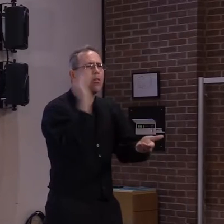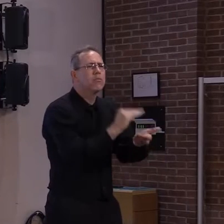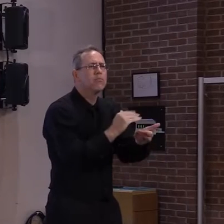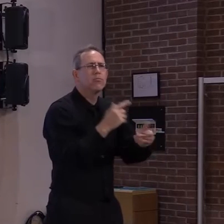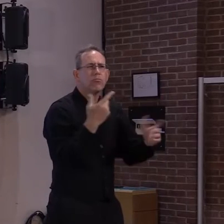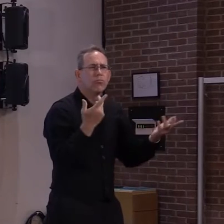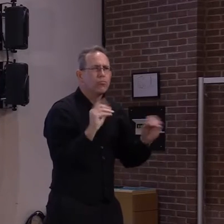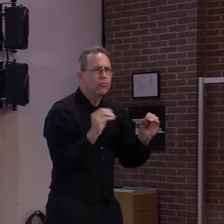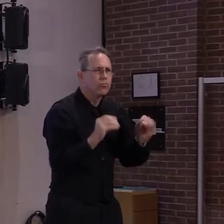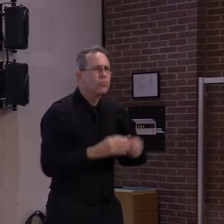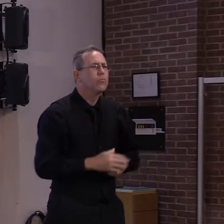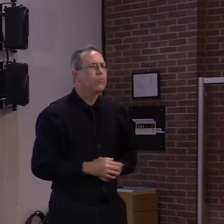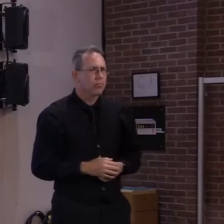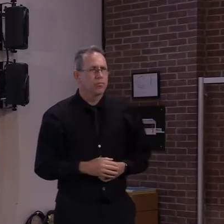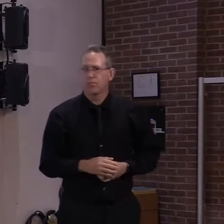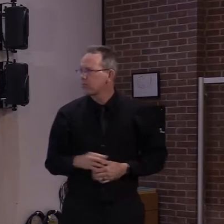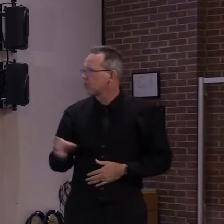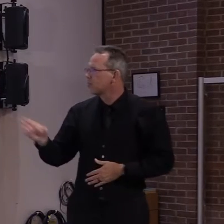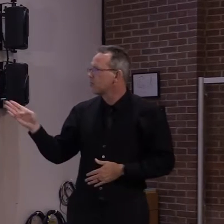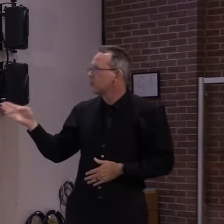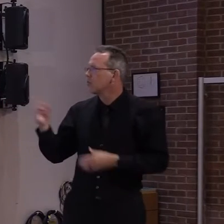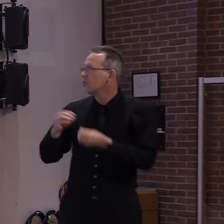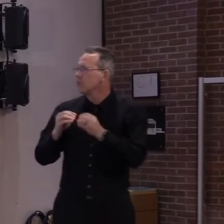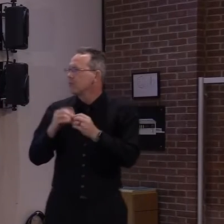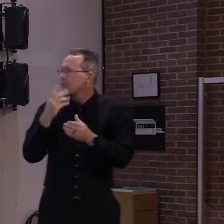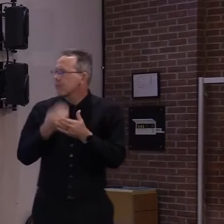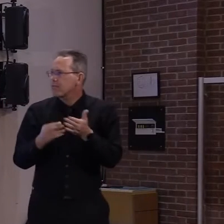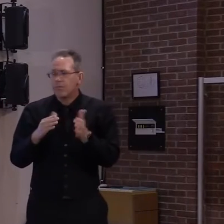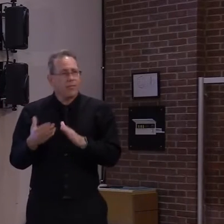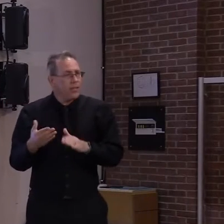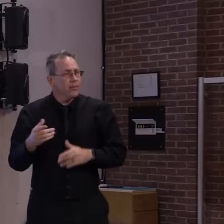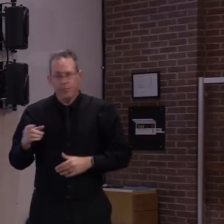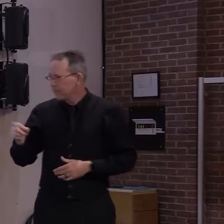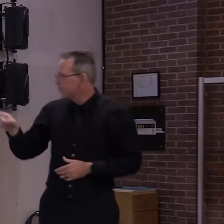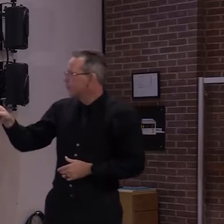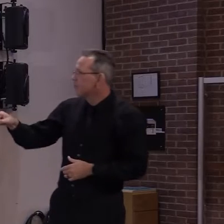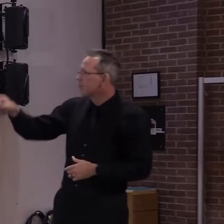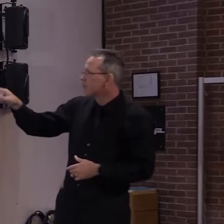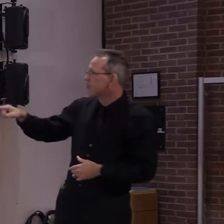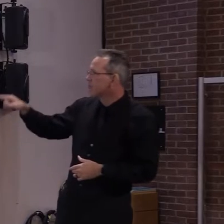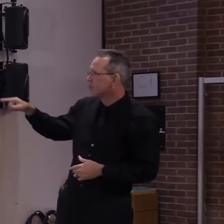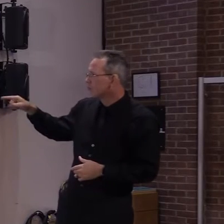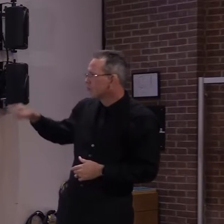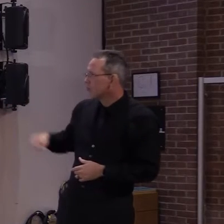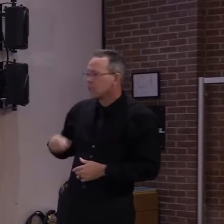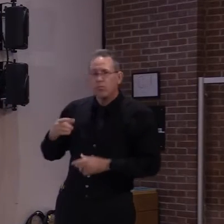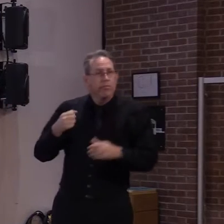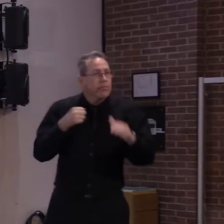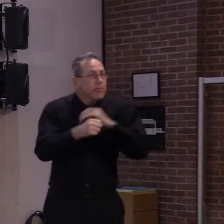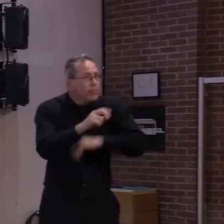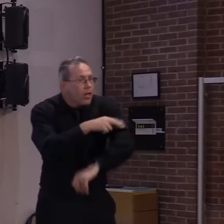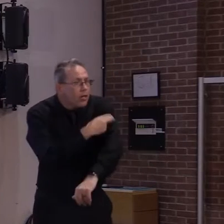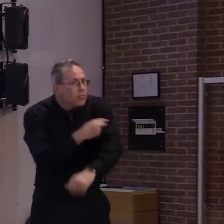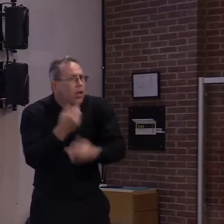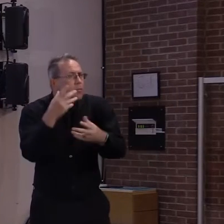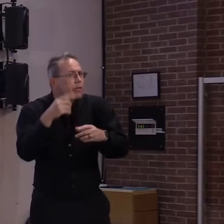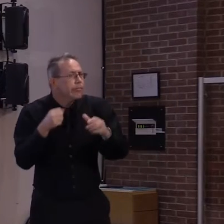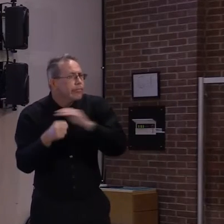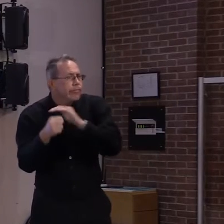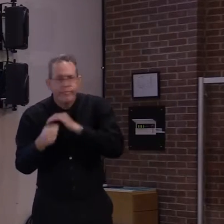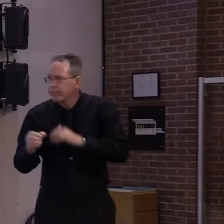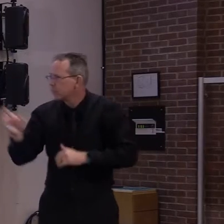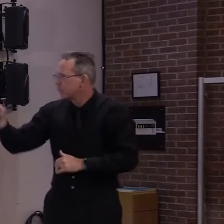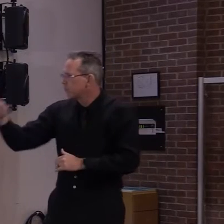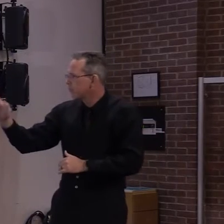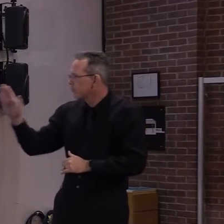world data when we compare states with lower and higher vaccination rates. As you can see on the chart, parts of the country that have